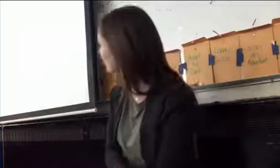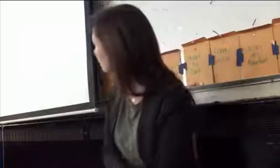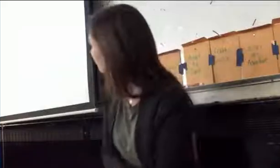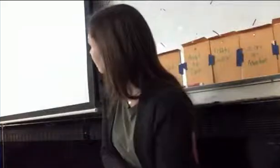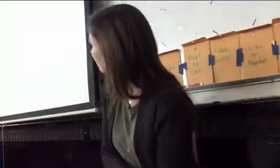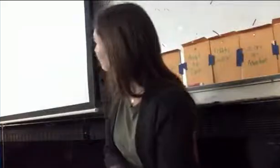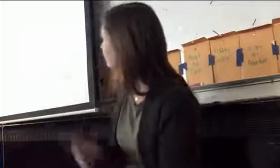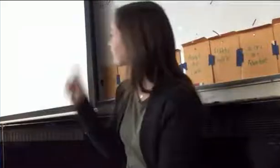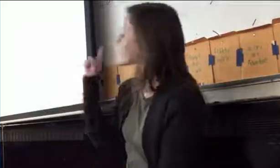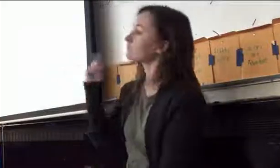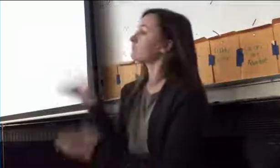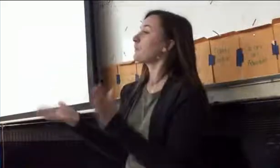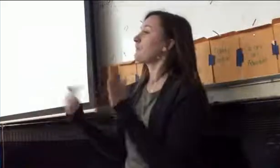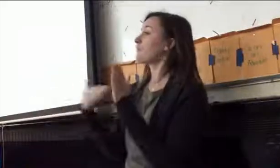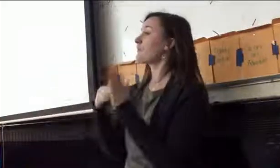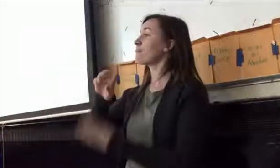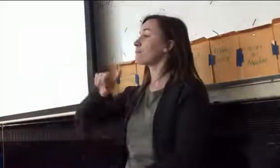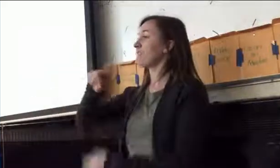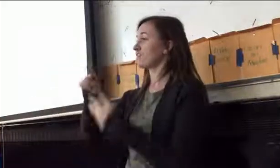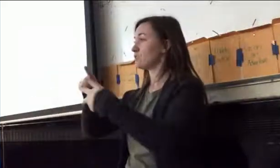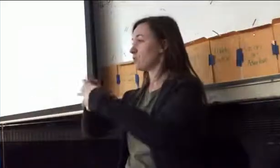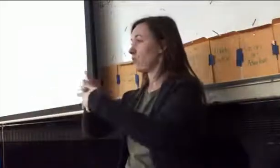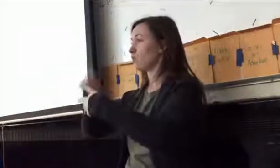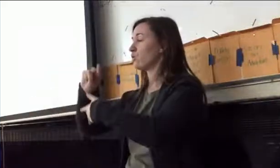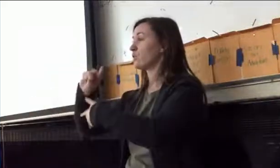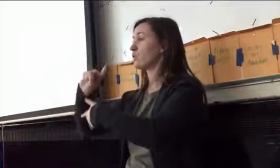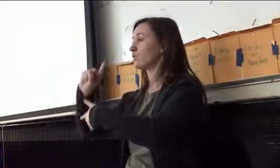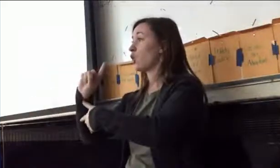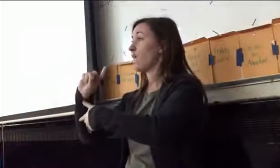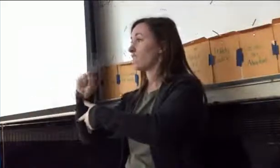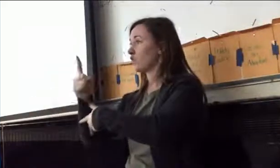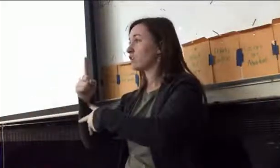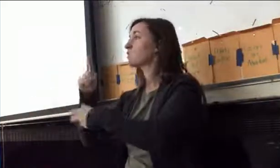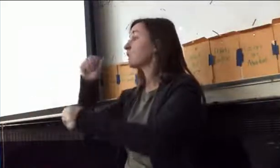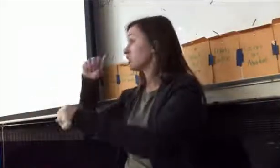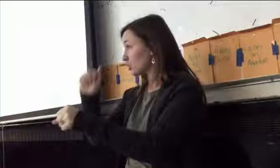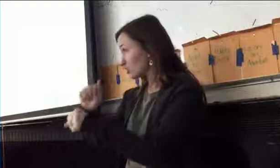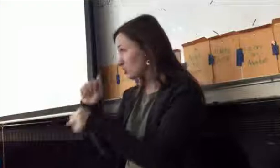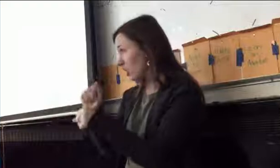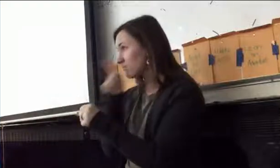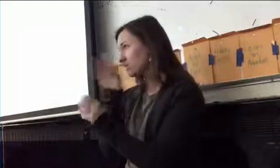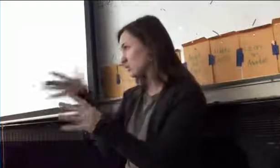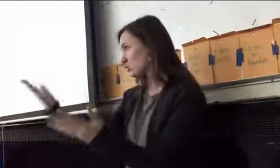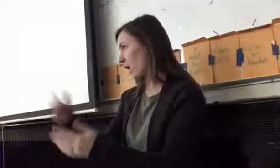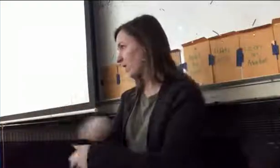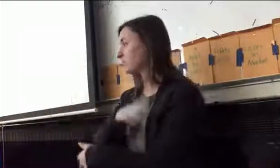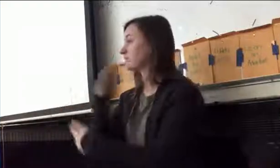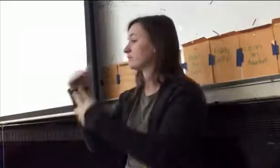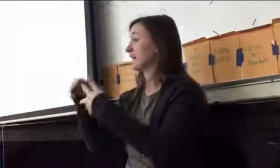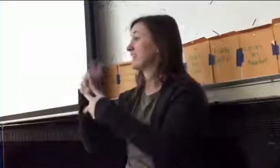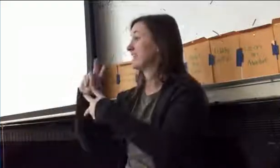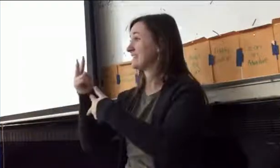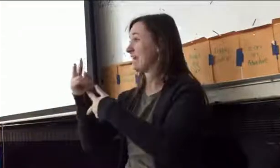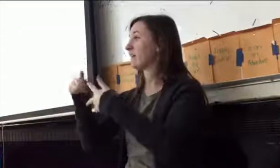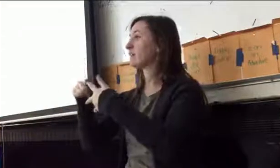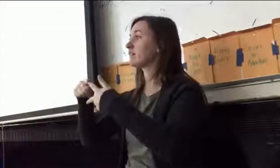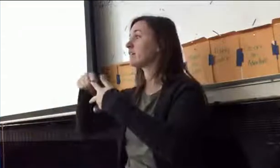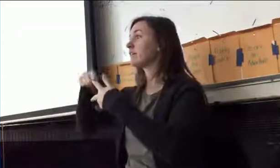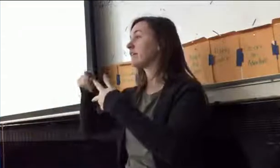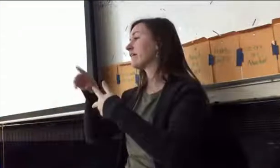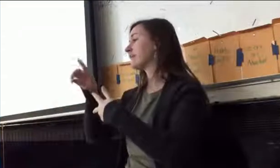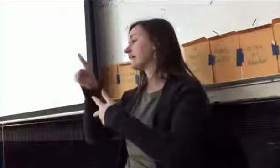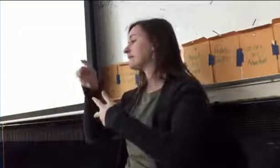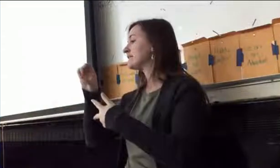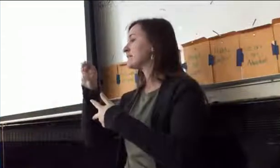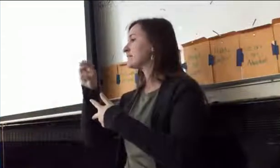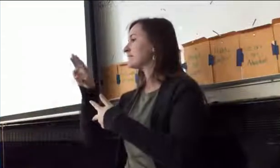so, again, first question, what do you think their job is? Writing it down. And then 2, what are their